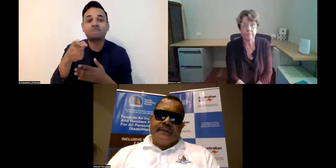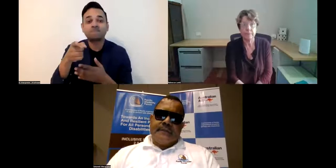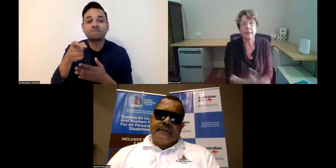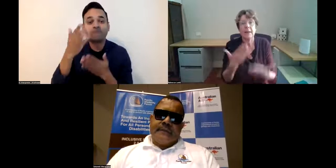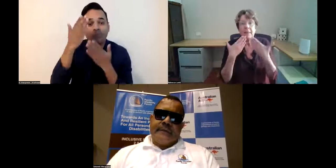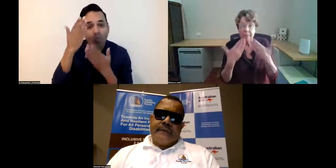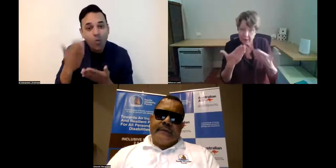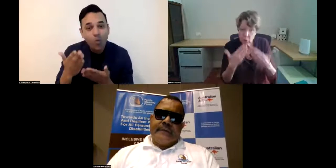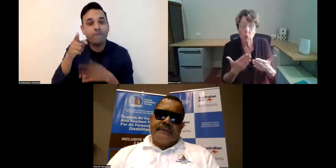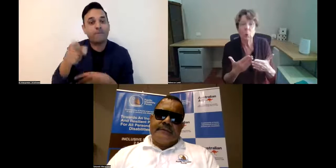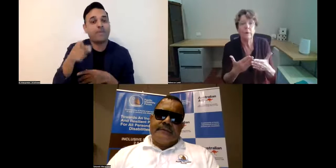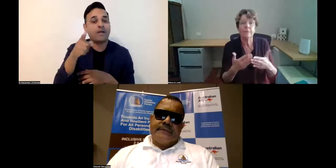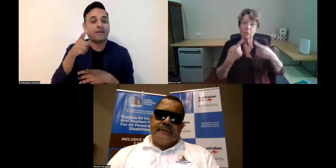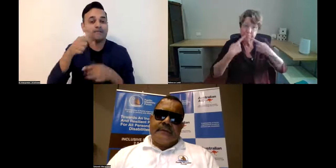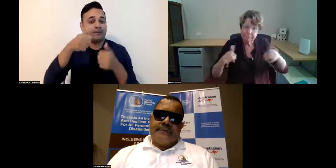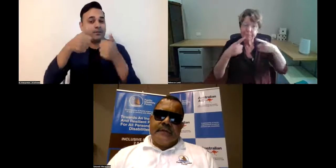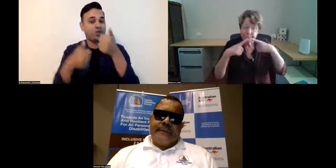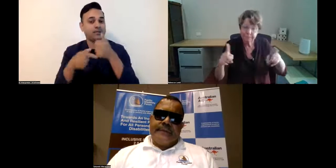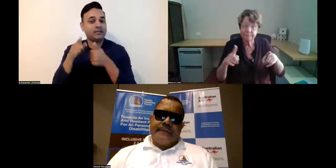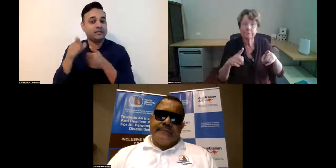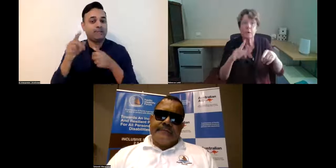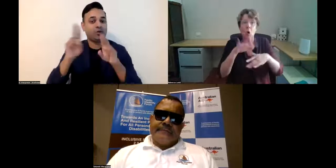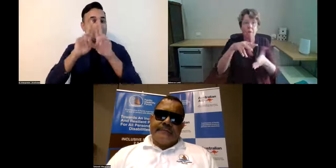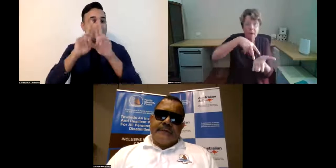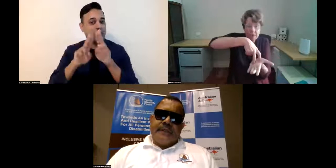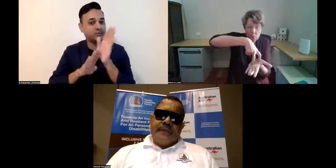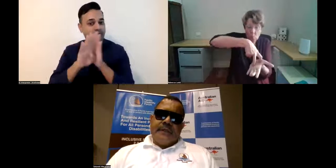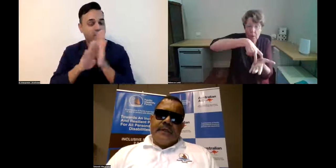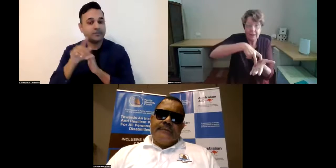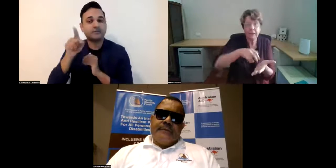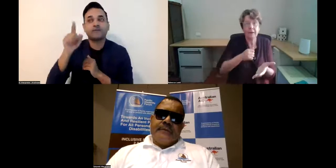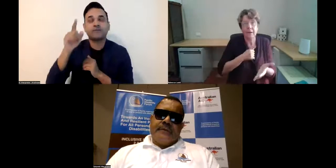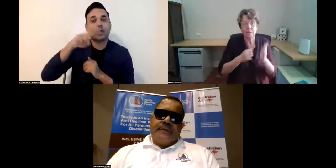vulnerability of our countries in the region and also our people.